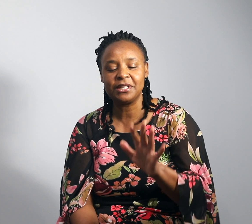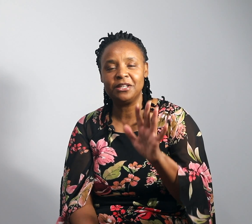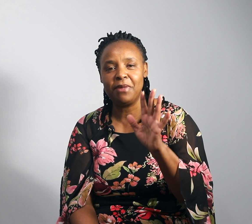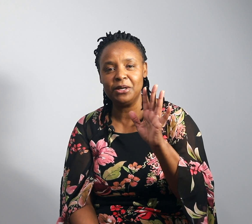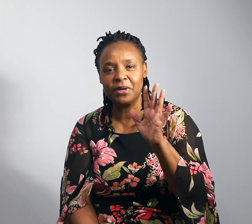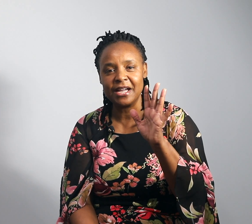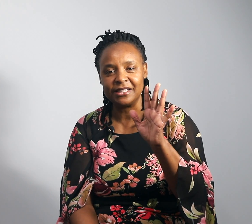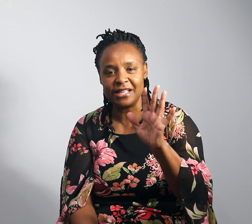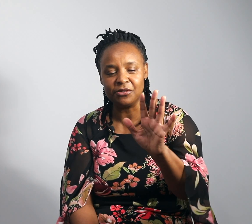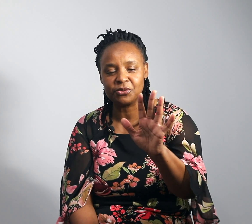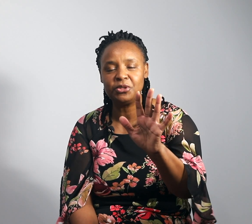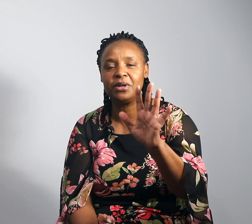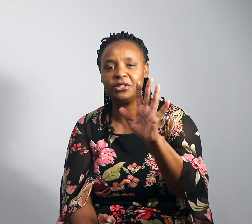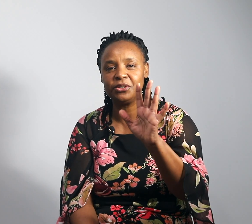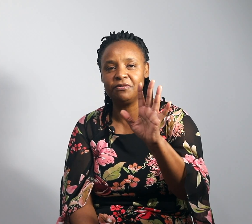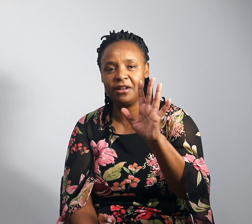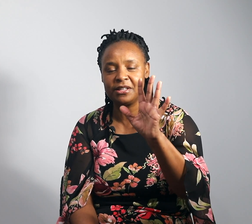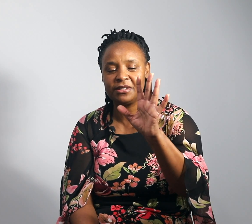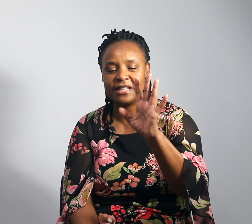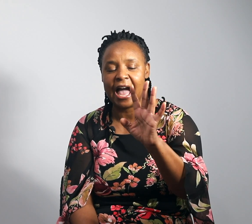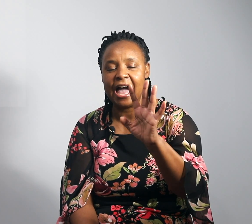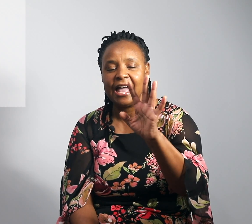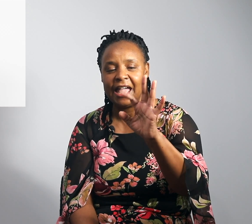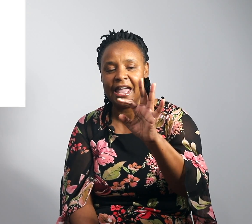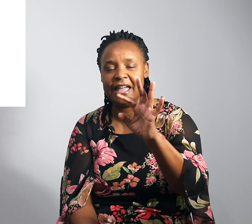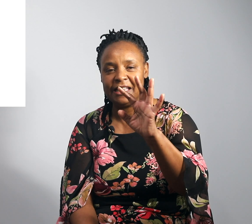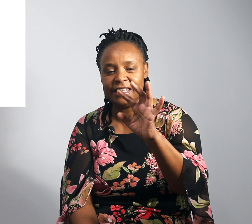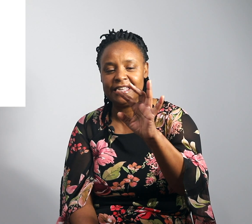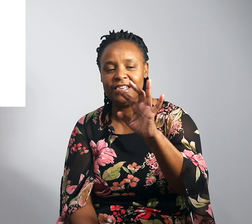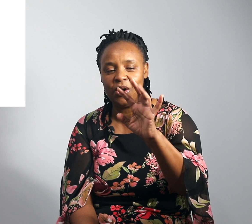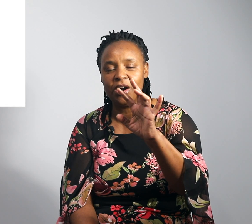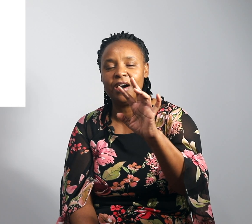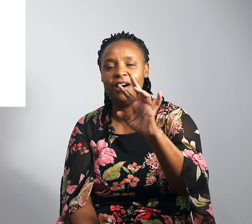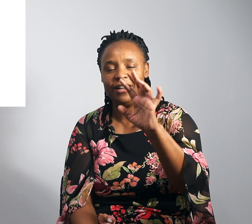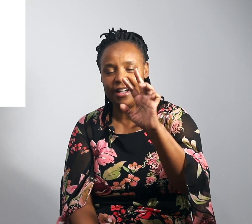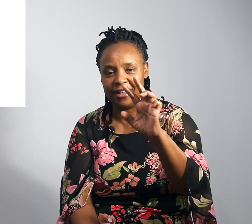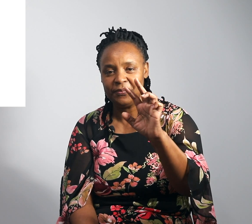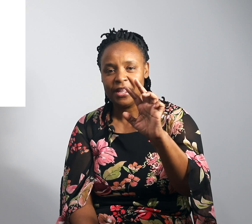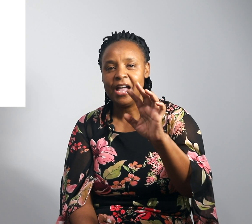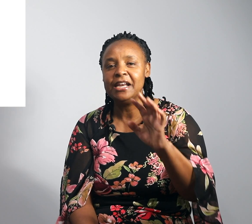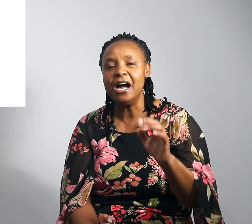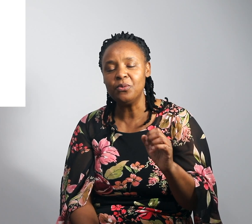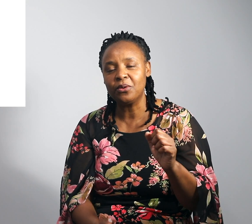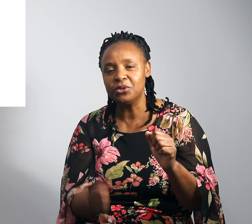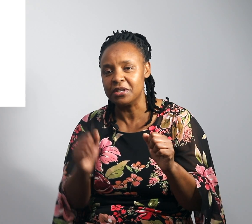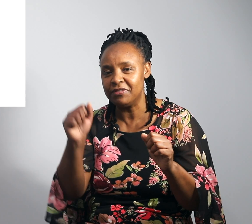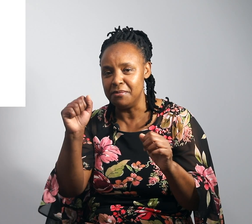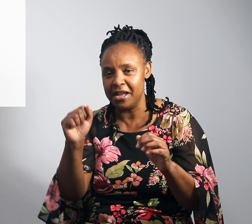started by looking at the sounds, which were the short vowel sounds is a, e, a. And now we are going to give them